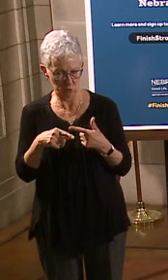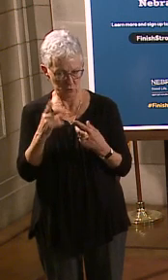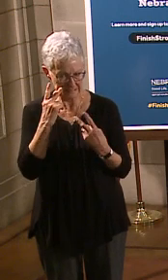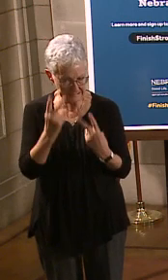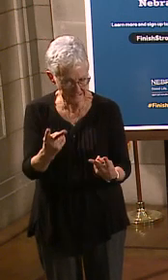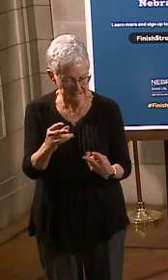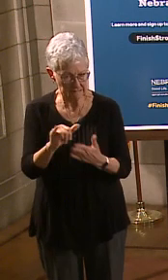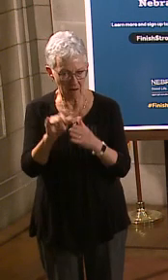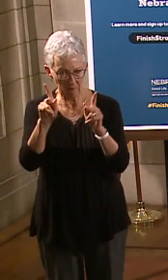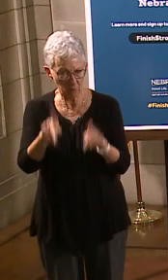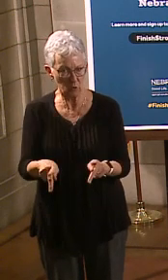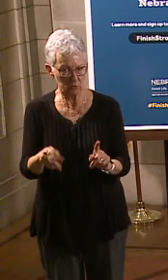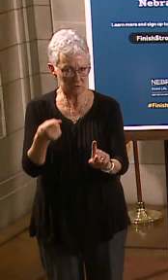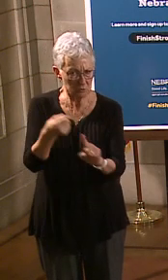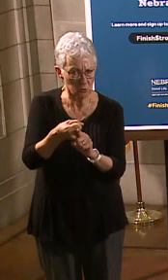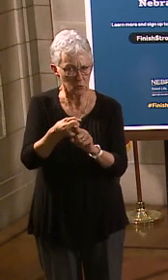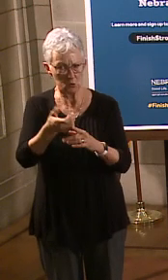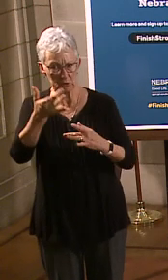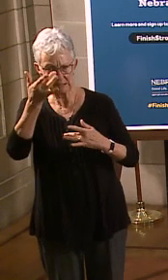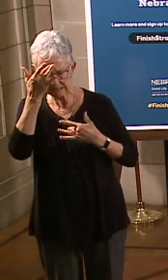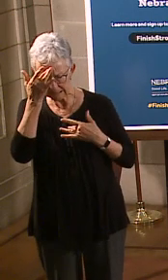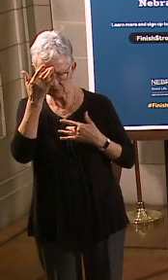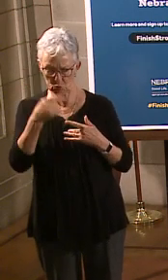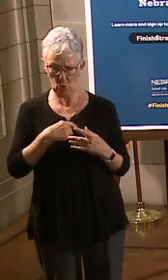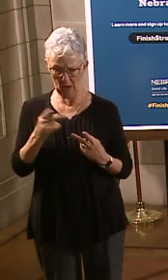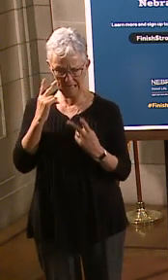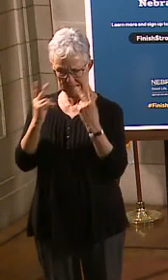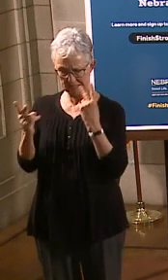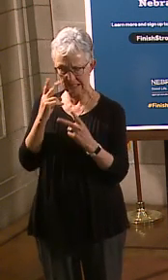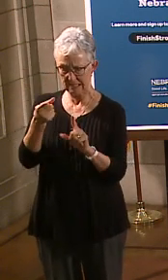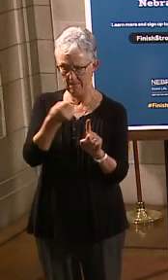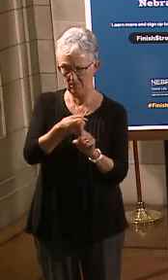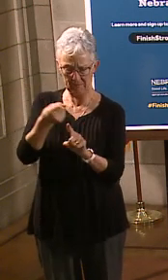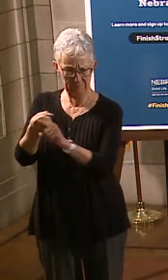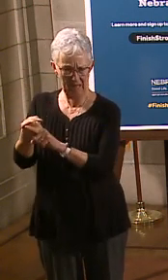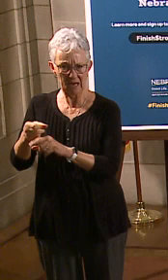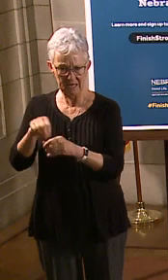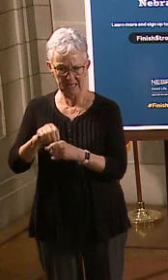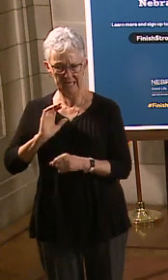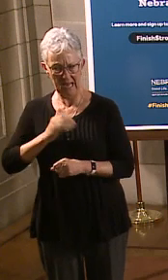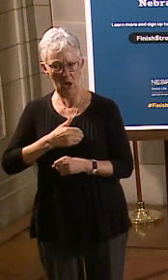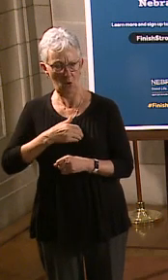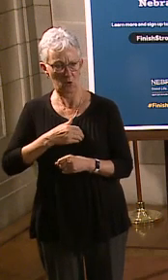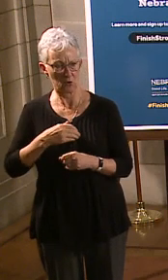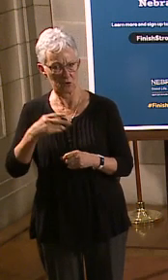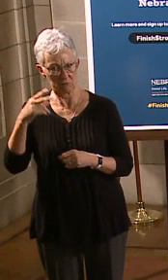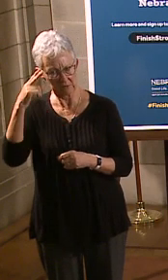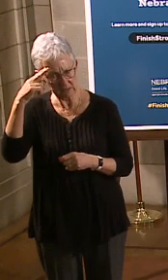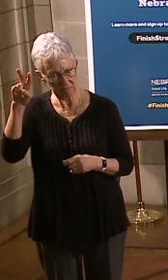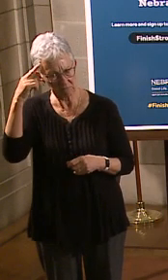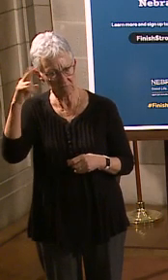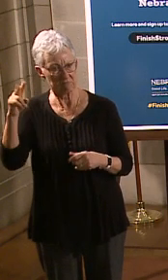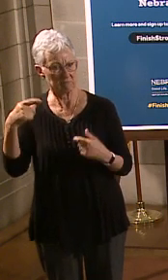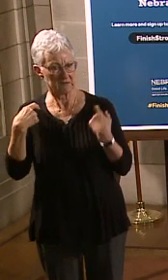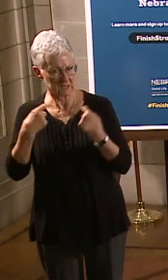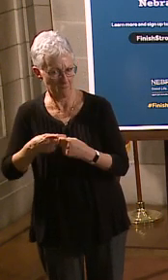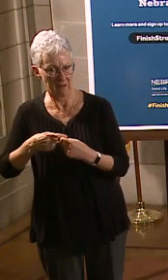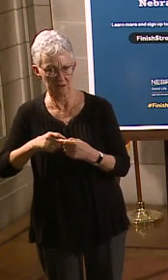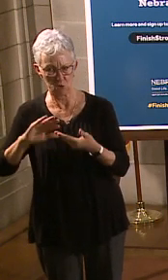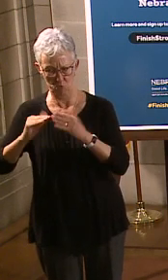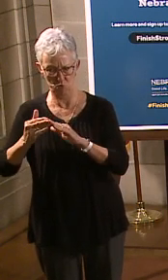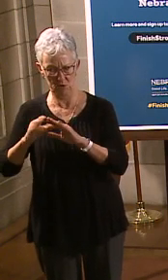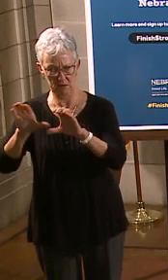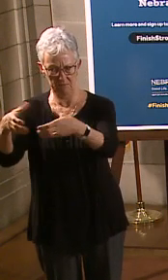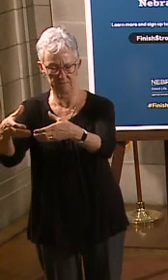seen the impacts it's had on our community, so I think it's very important that we share this message and really urge people to get vaccinated. Many events